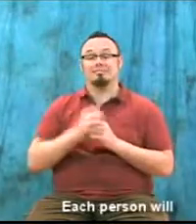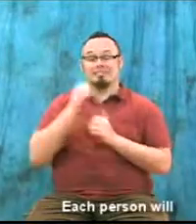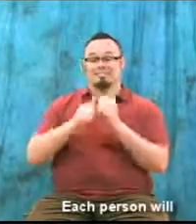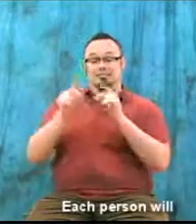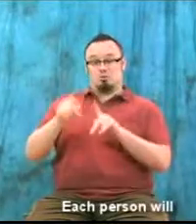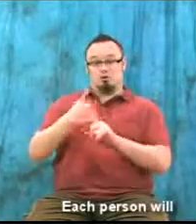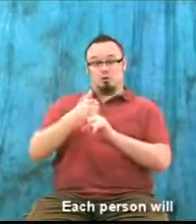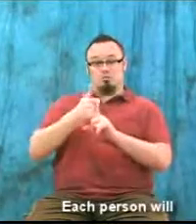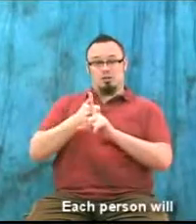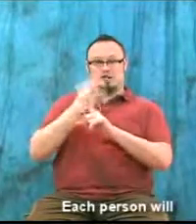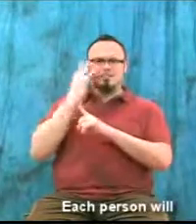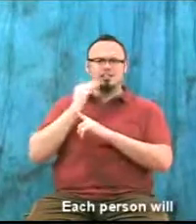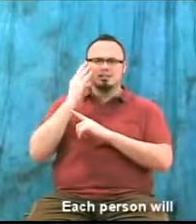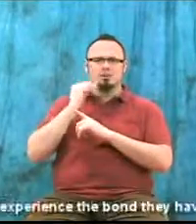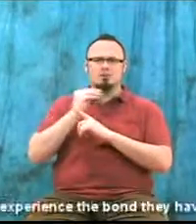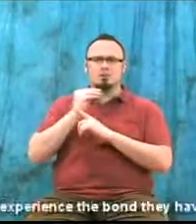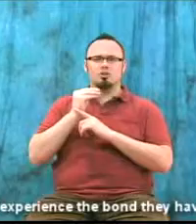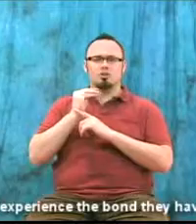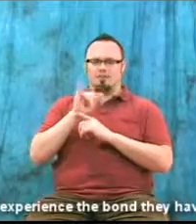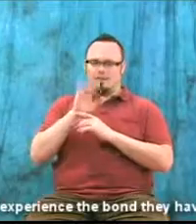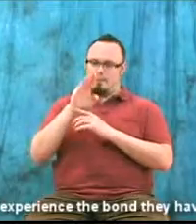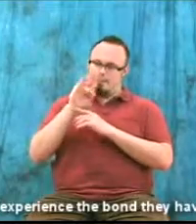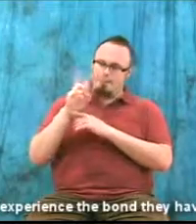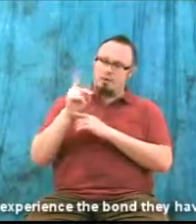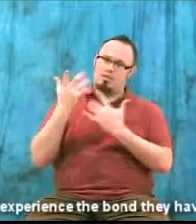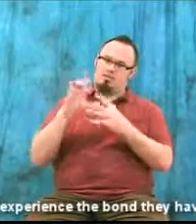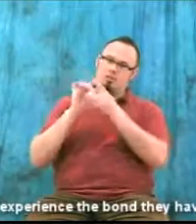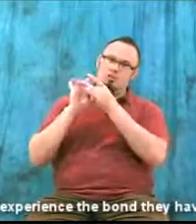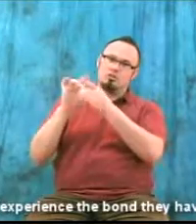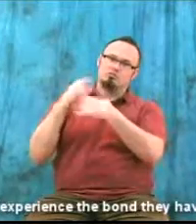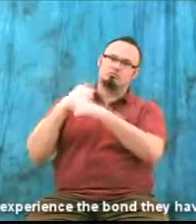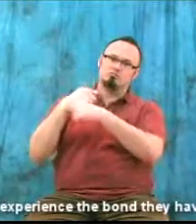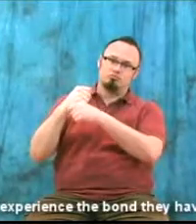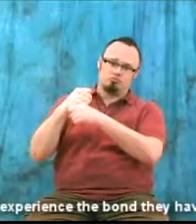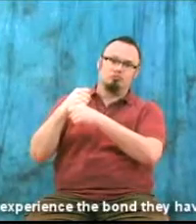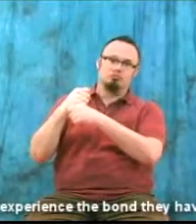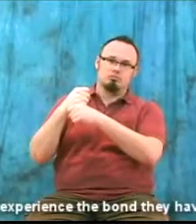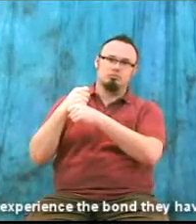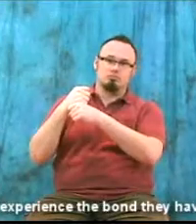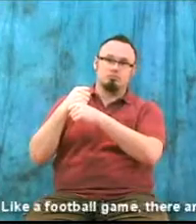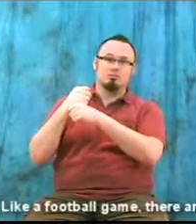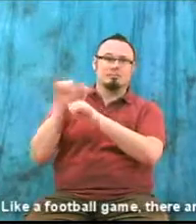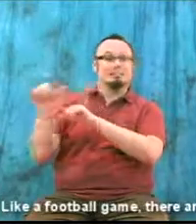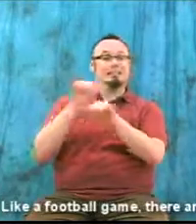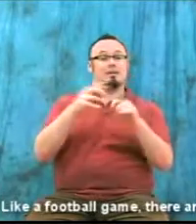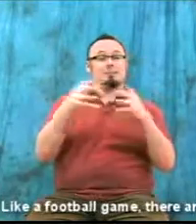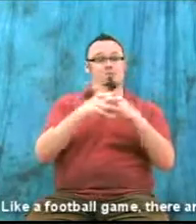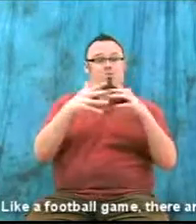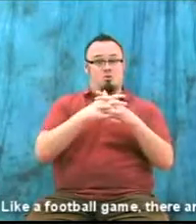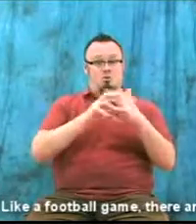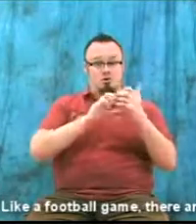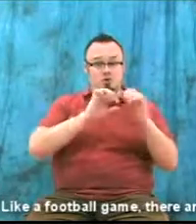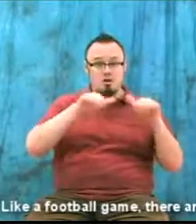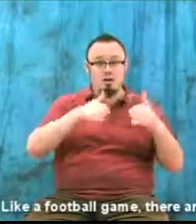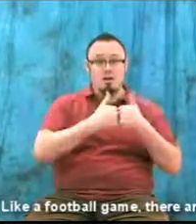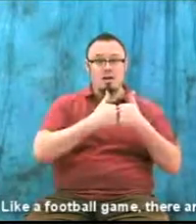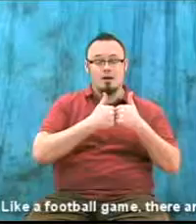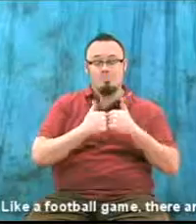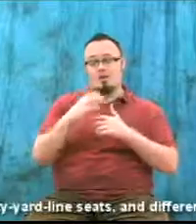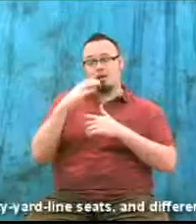Each person will only experience the bond they have created. Like a football game, there are the 50